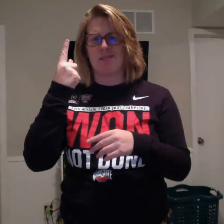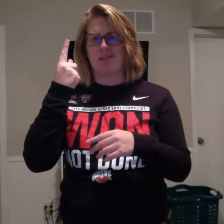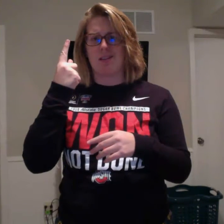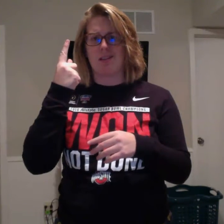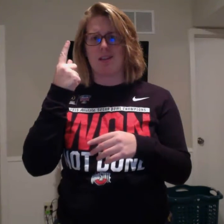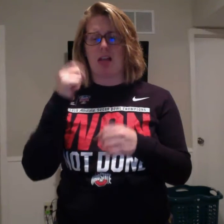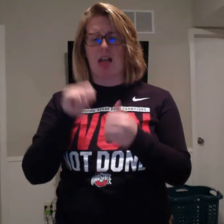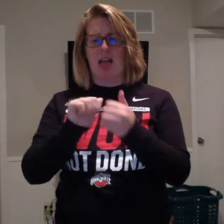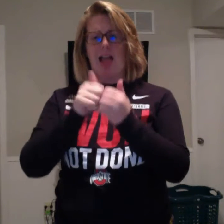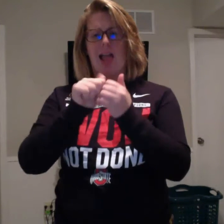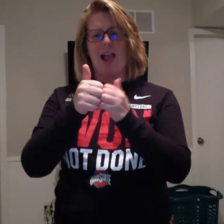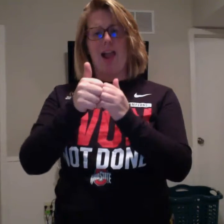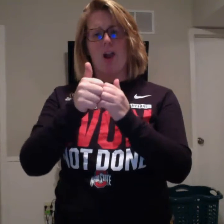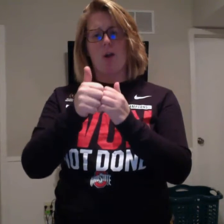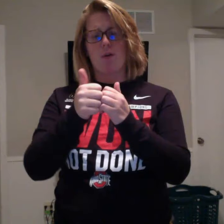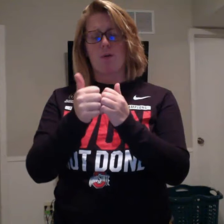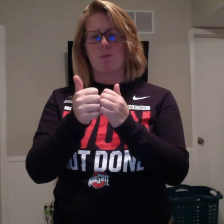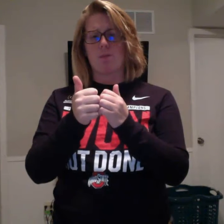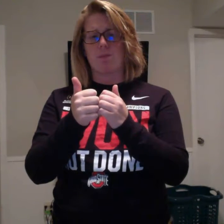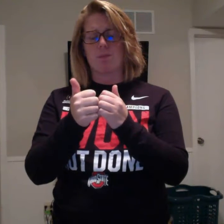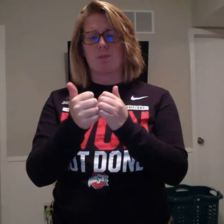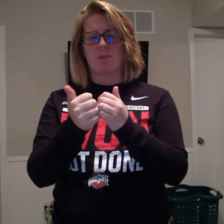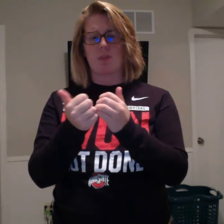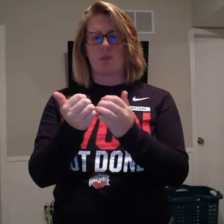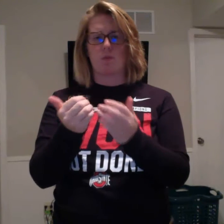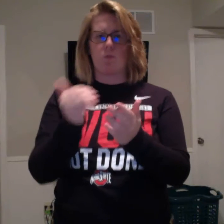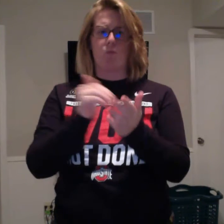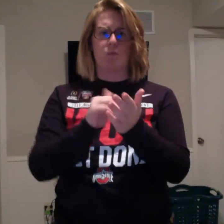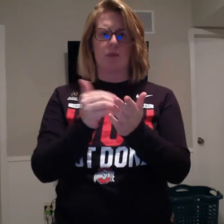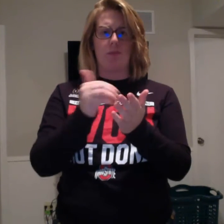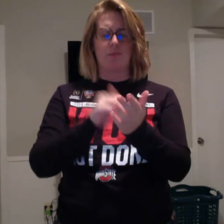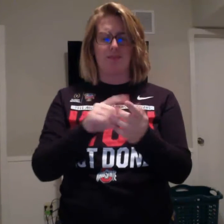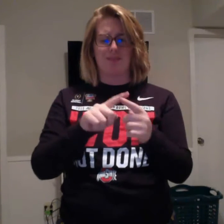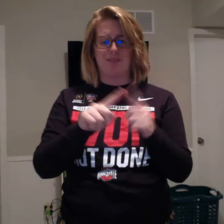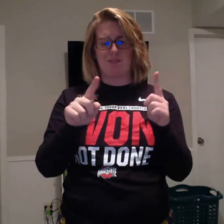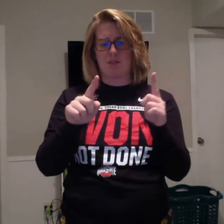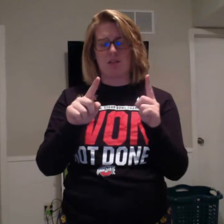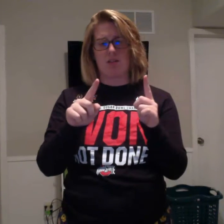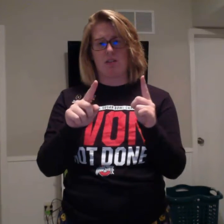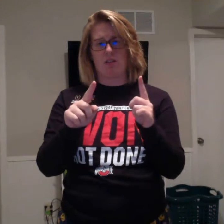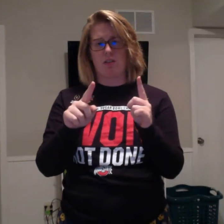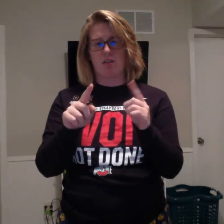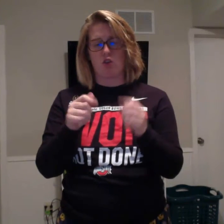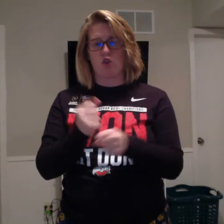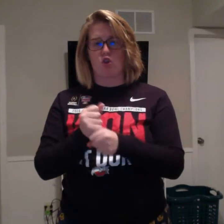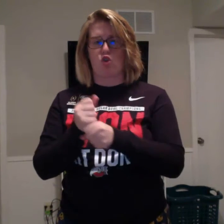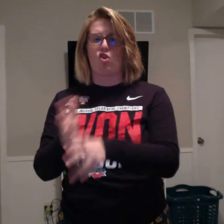and the putamen of the basal ganglia, causing neuronal cell death. Cell death might be related